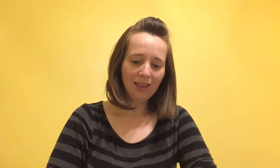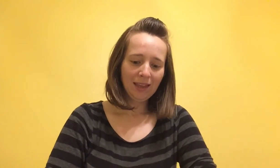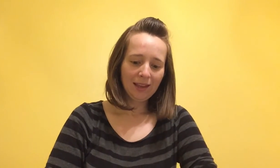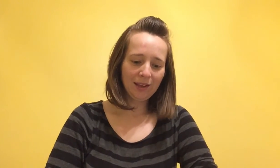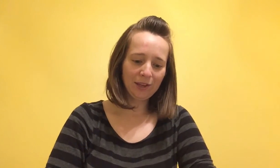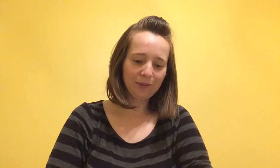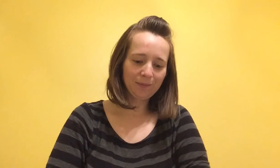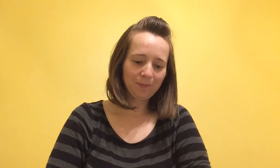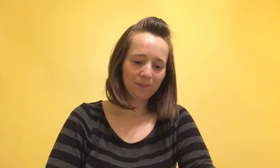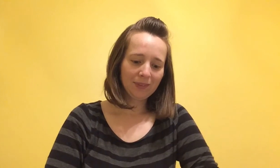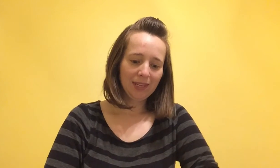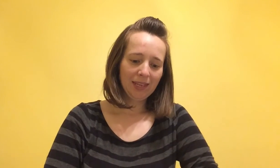And